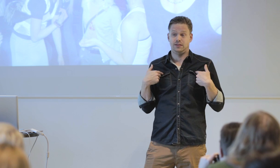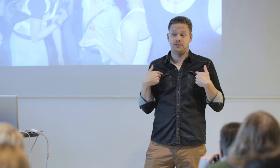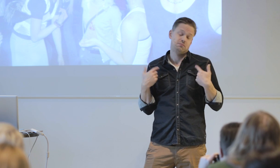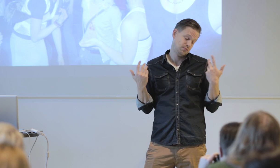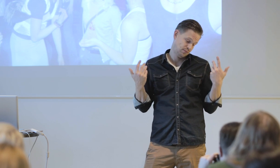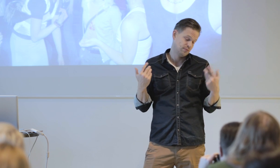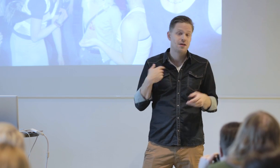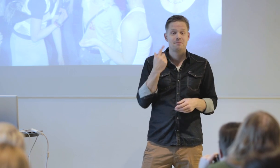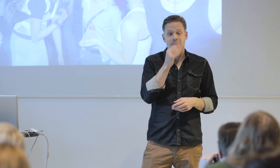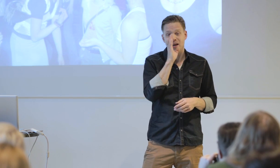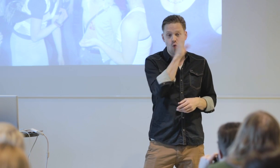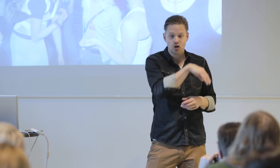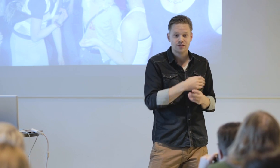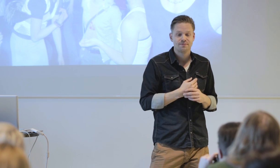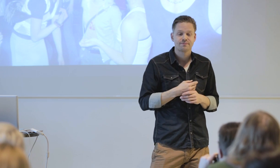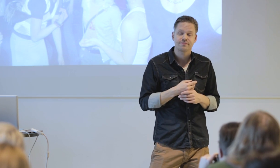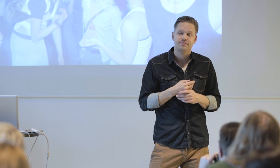And I was like, me? Okay. Then I went out.